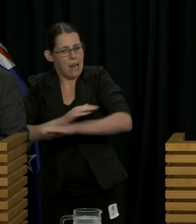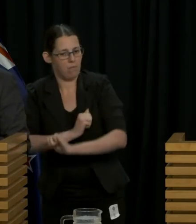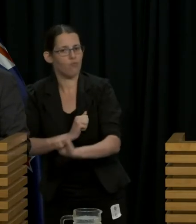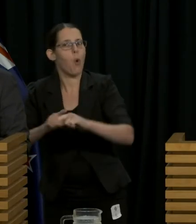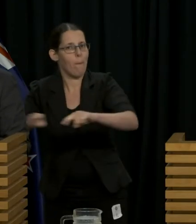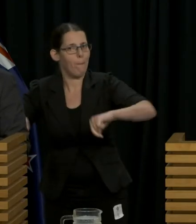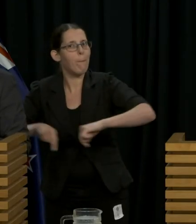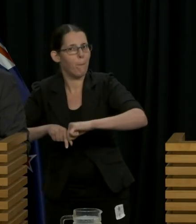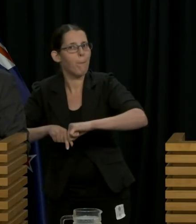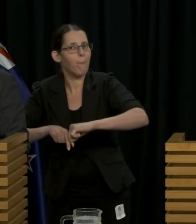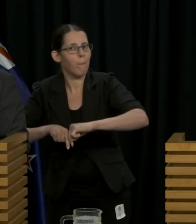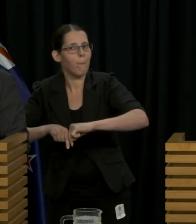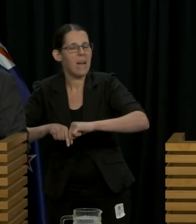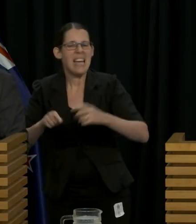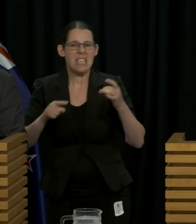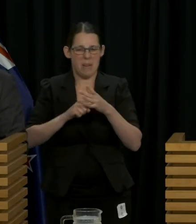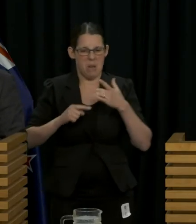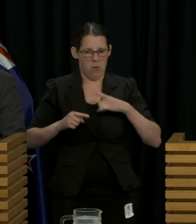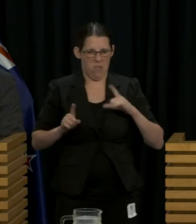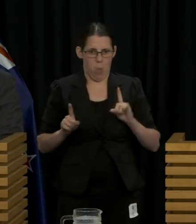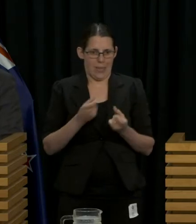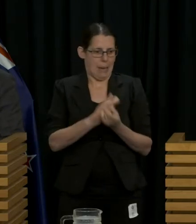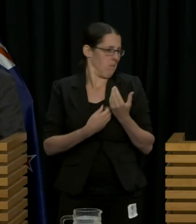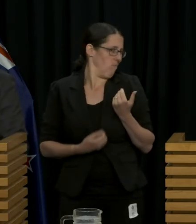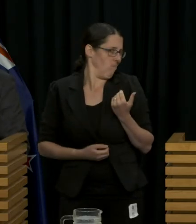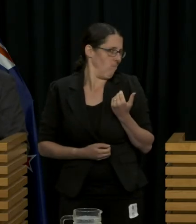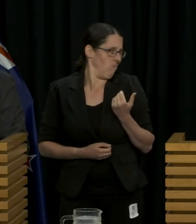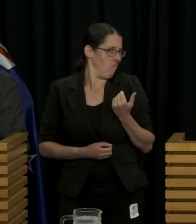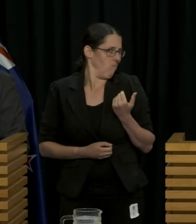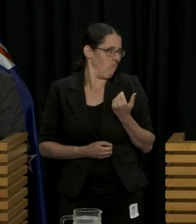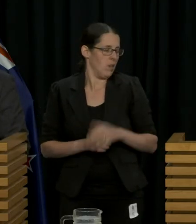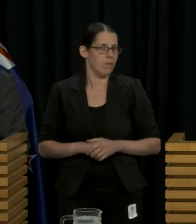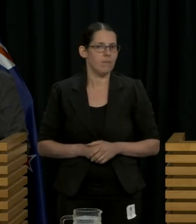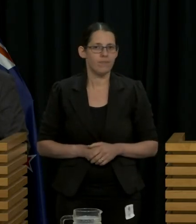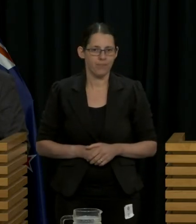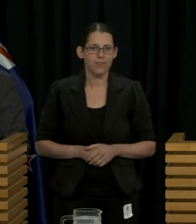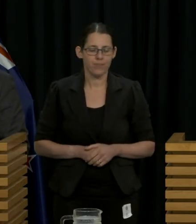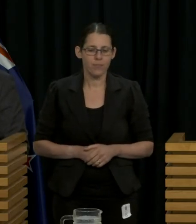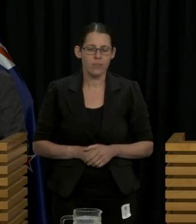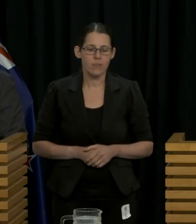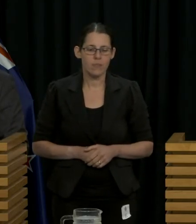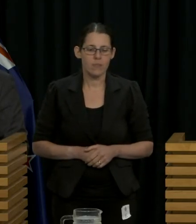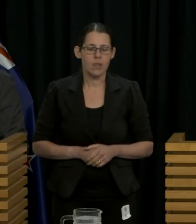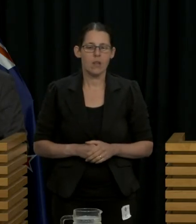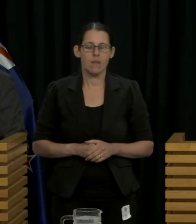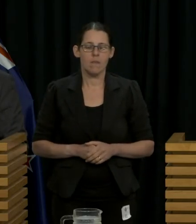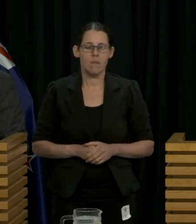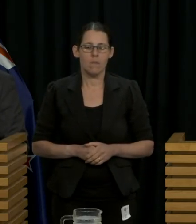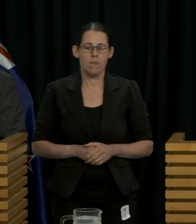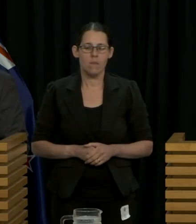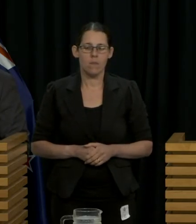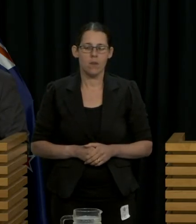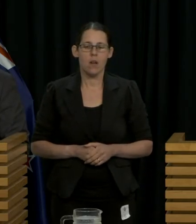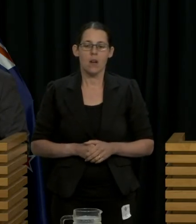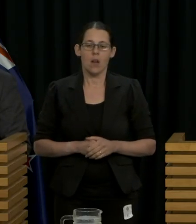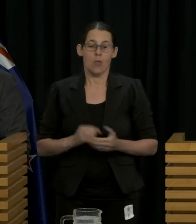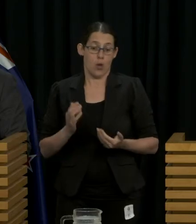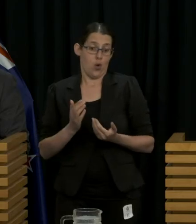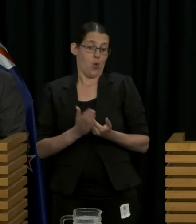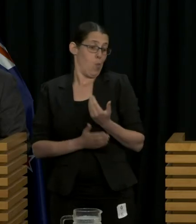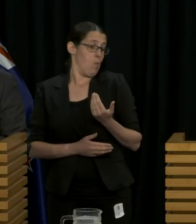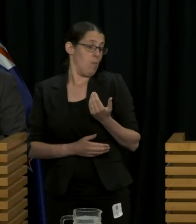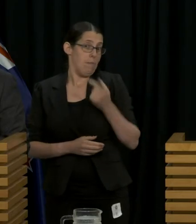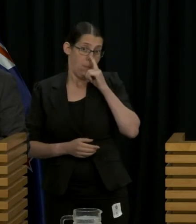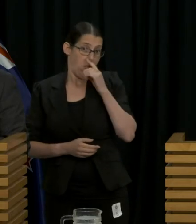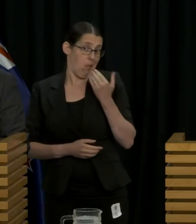potentially after the events in question here, certainly after these people had arrived, so they weren't subject to that, say, day 0, day 1 testing.